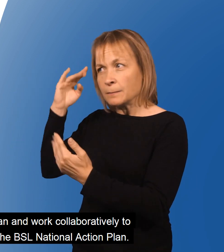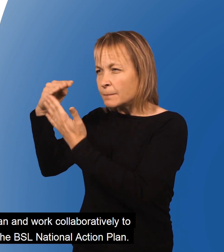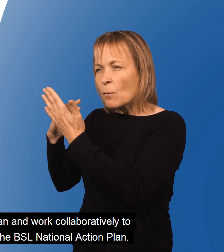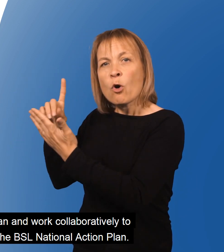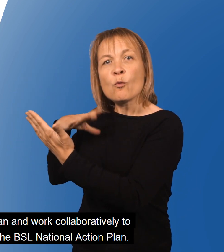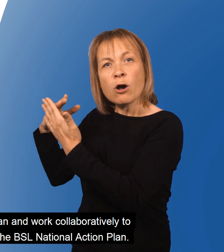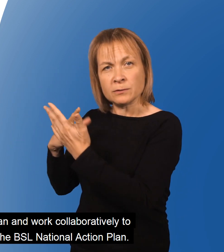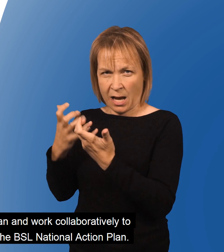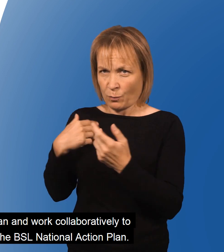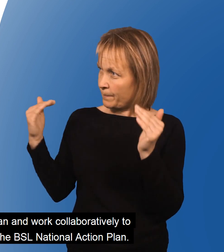Plan.